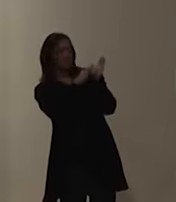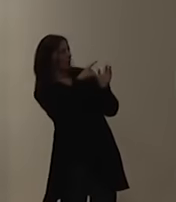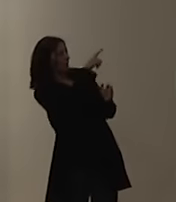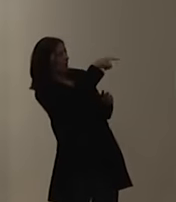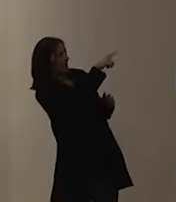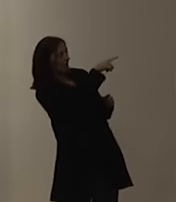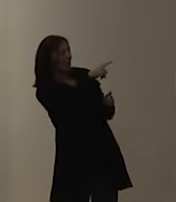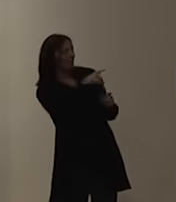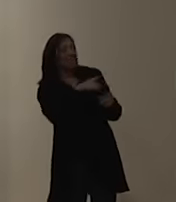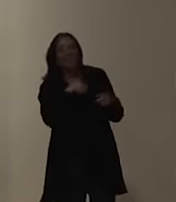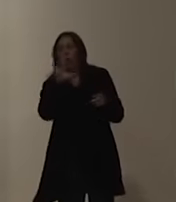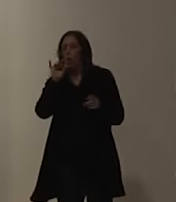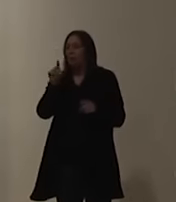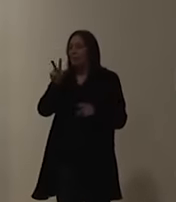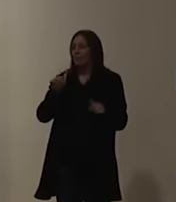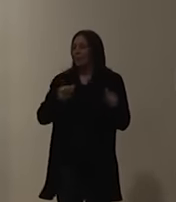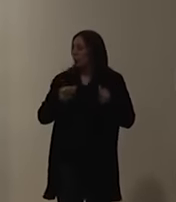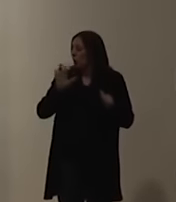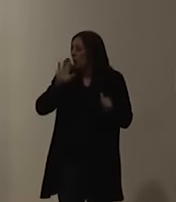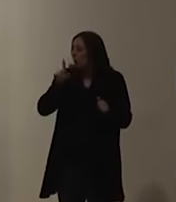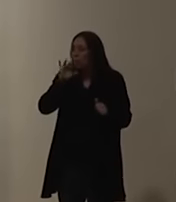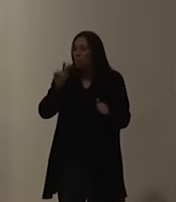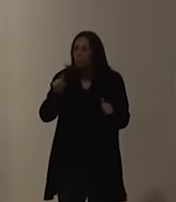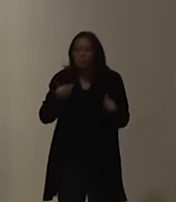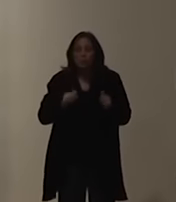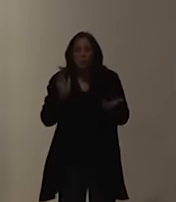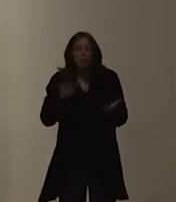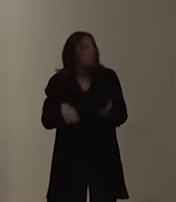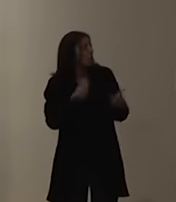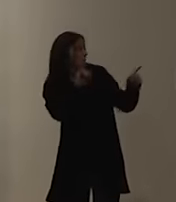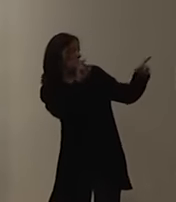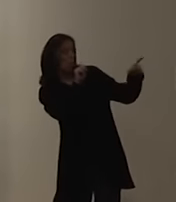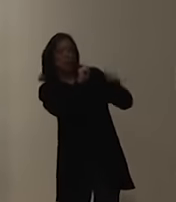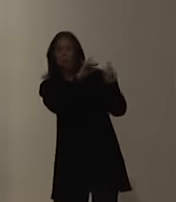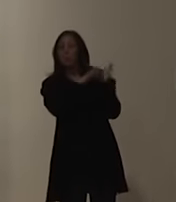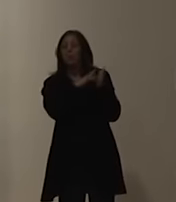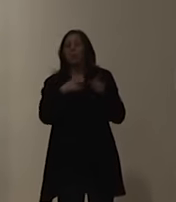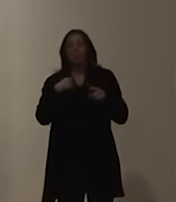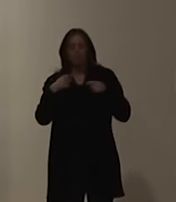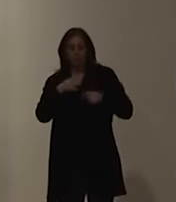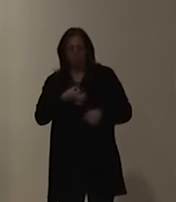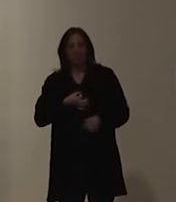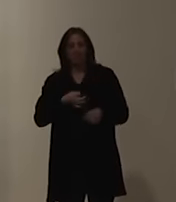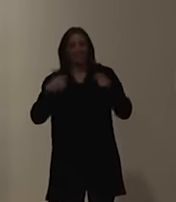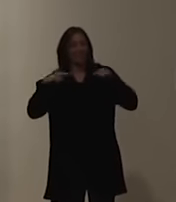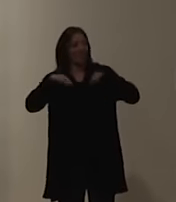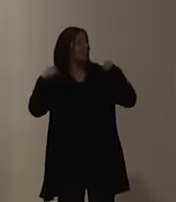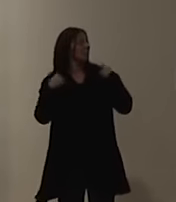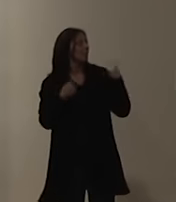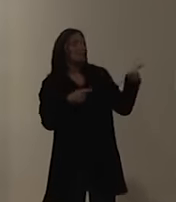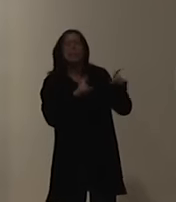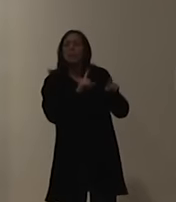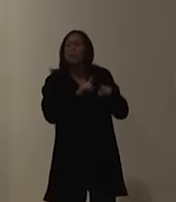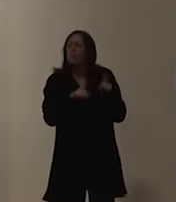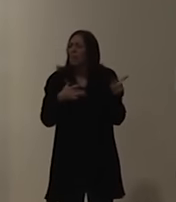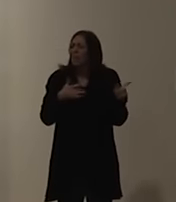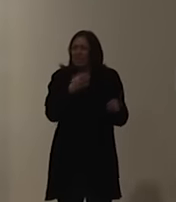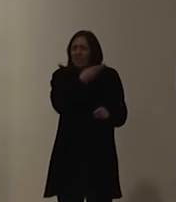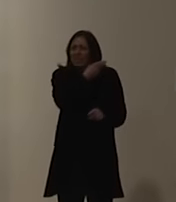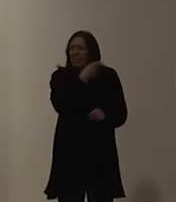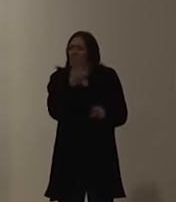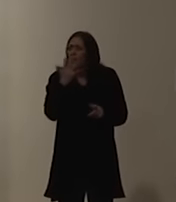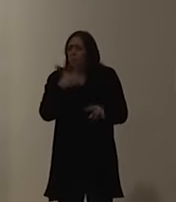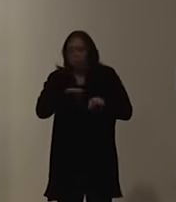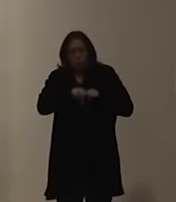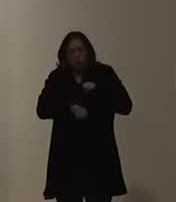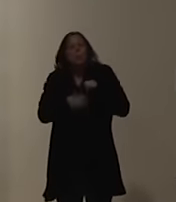Martin is in the middle with a stethoscope. I mean, and interestingly or tragically, they're both 41, which may seem old to you, but seems awfully